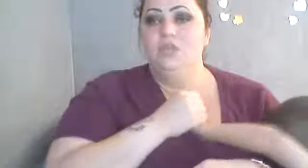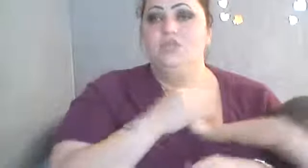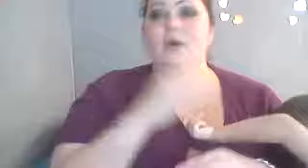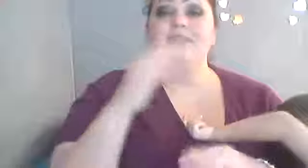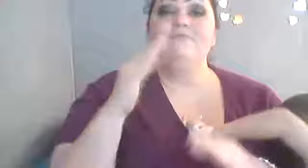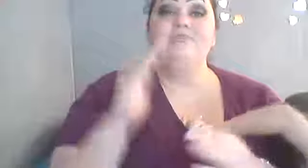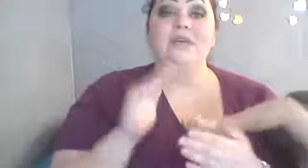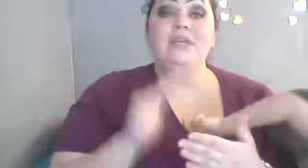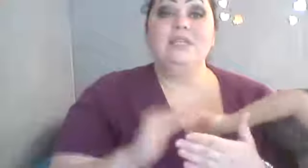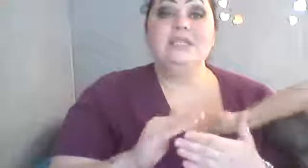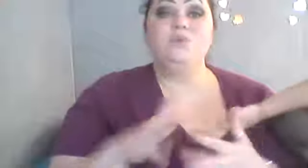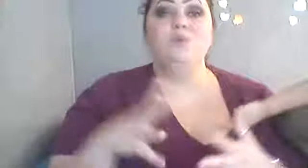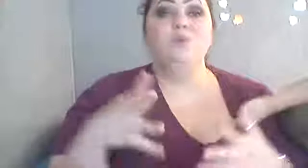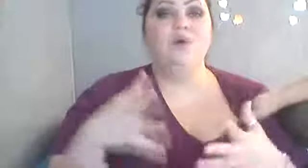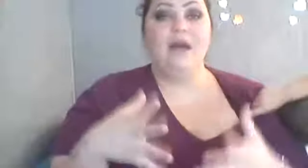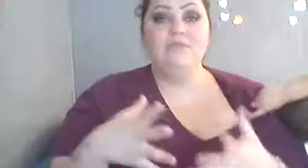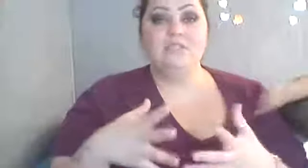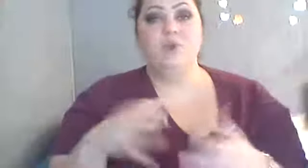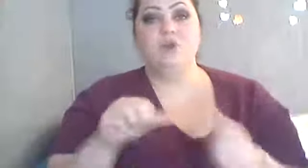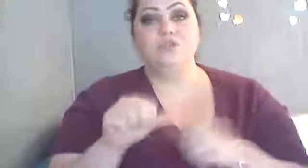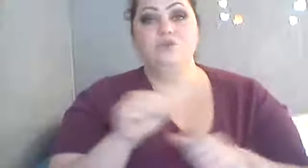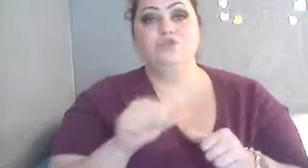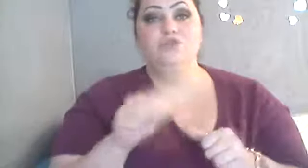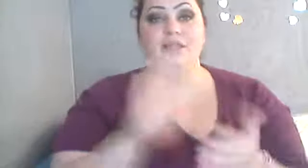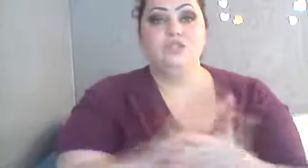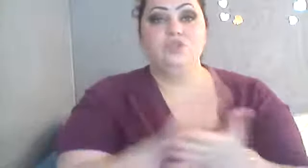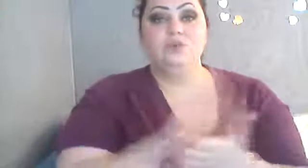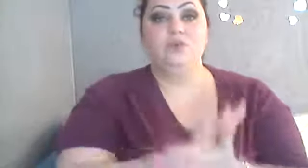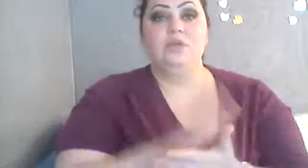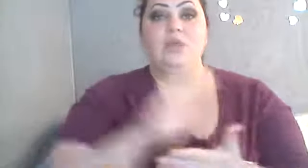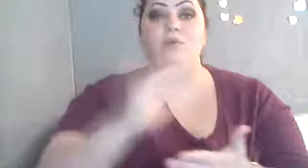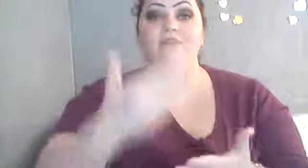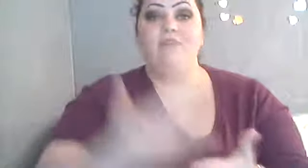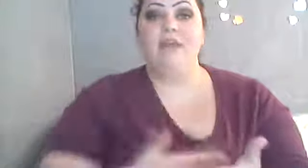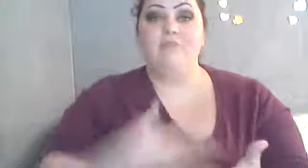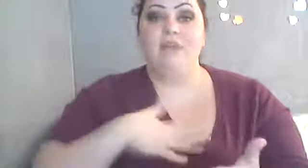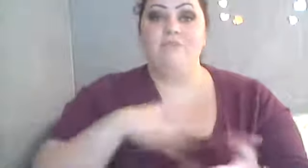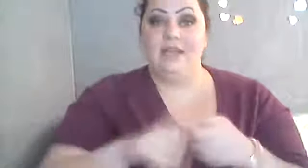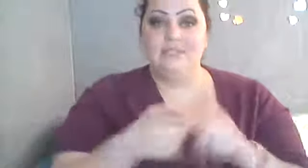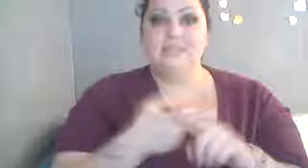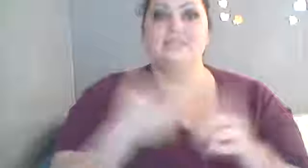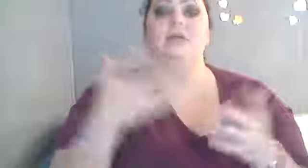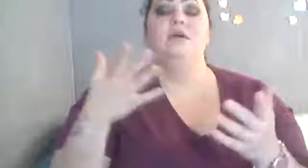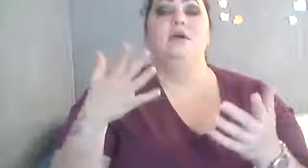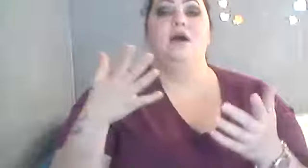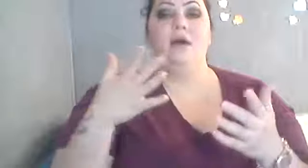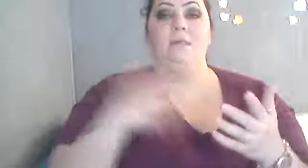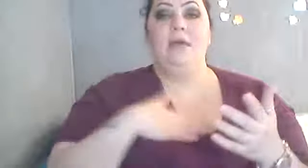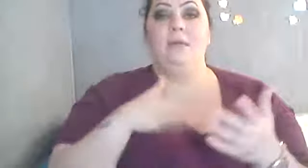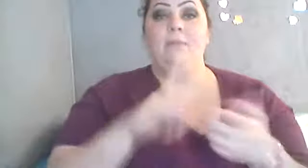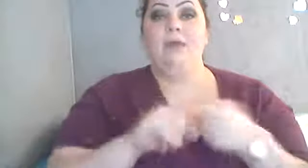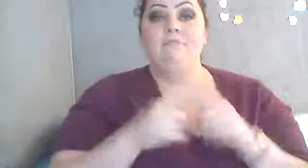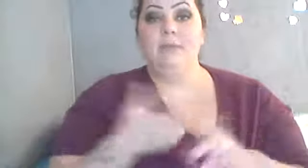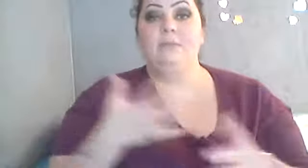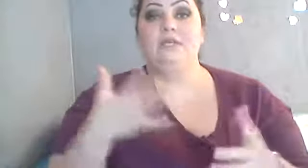So at the very least, we will have a small social at the school, and I will invite my friends and my